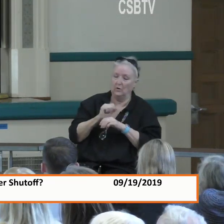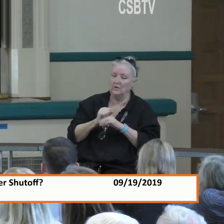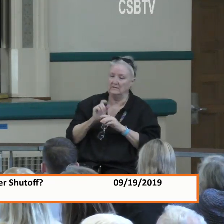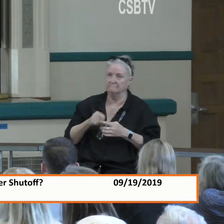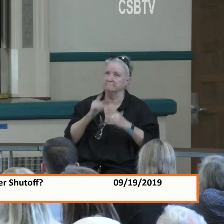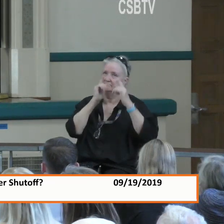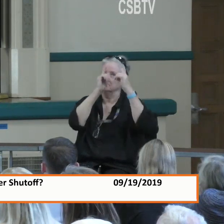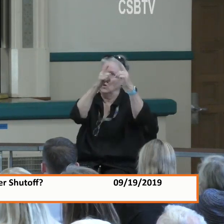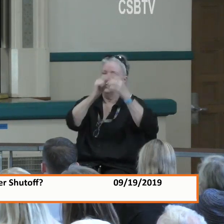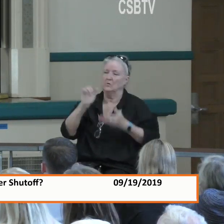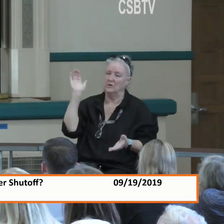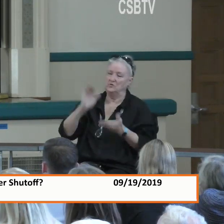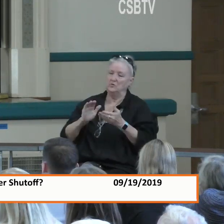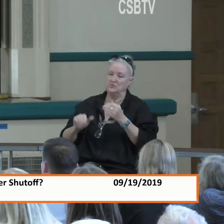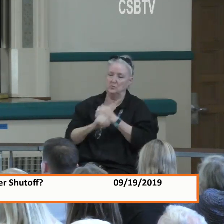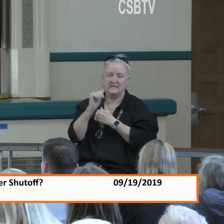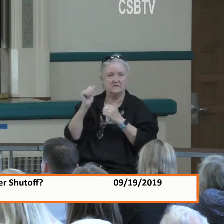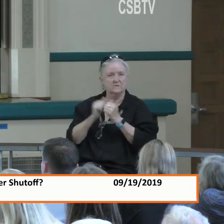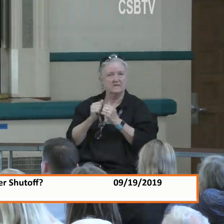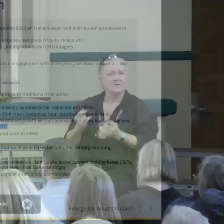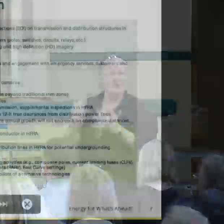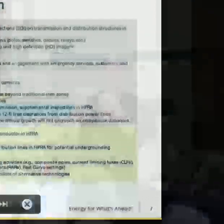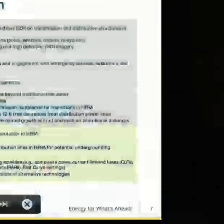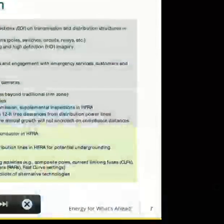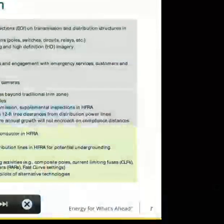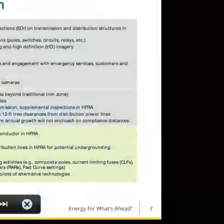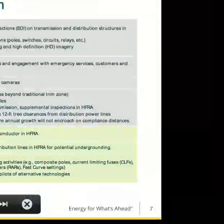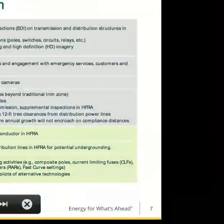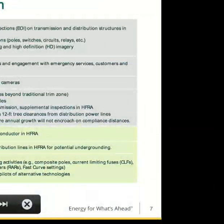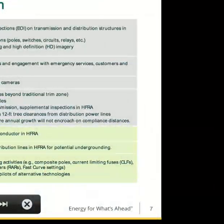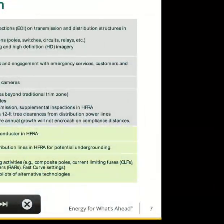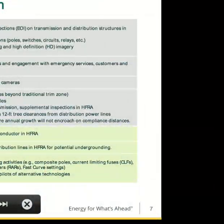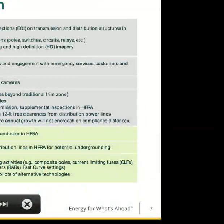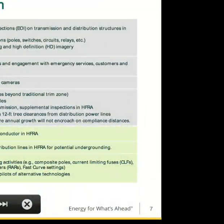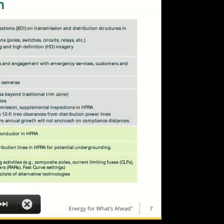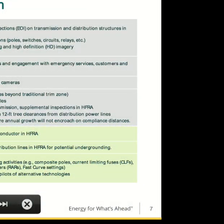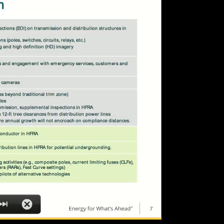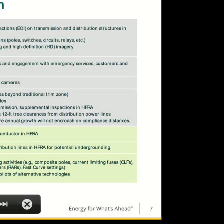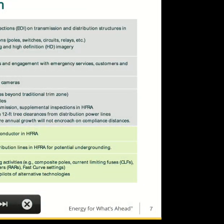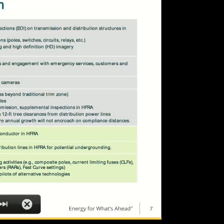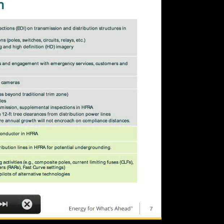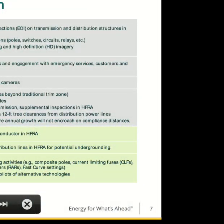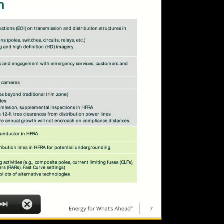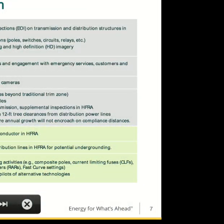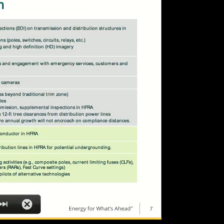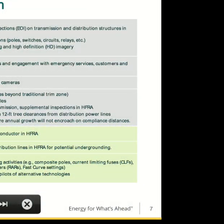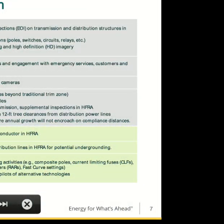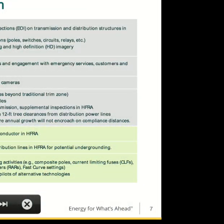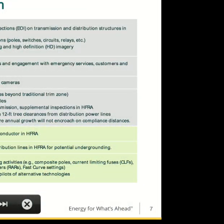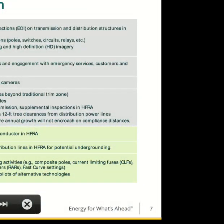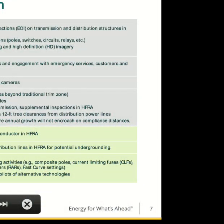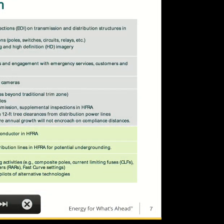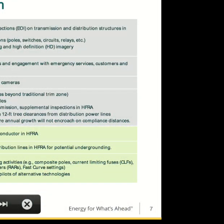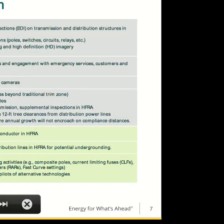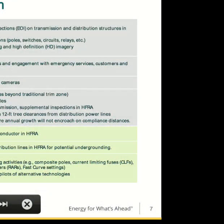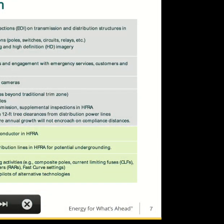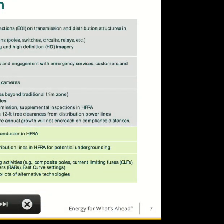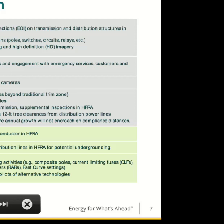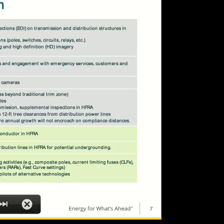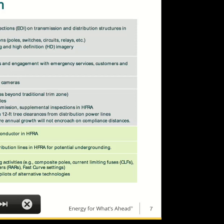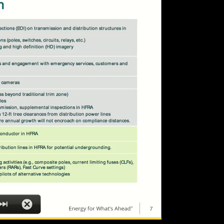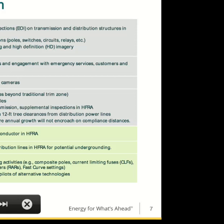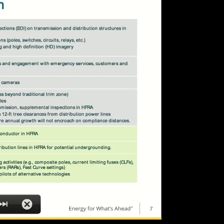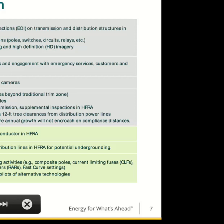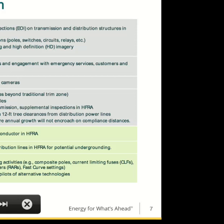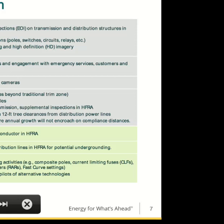wildfire risk. The wildfire mitigation plan is broken into 2 major categories aligned to our long-term strategy: